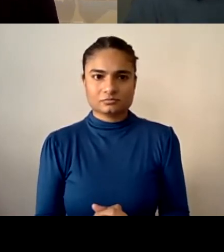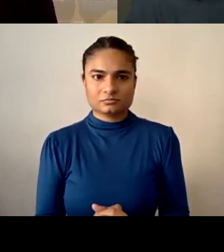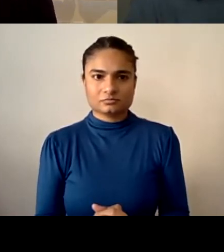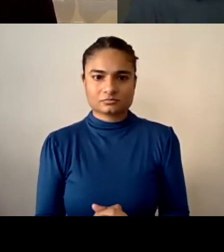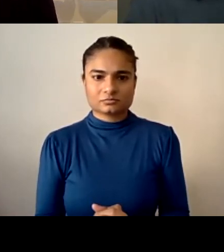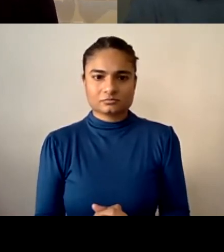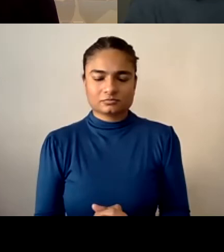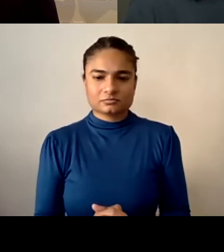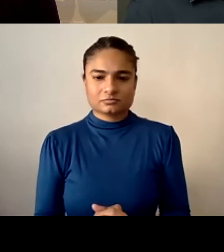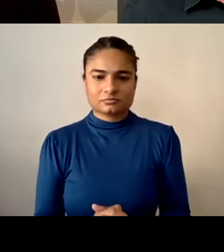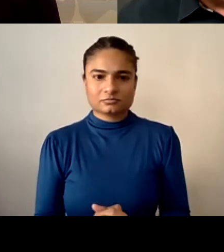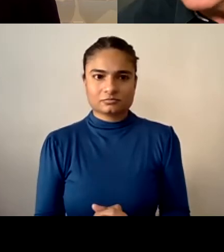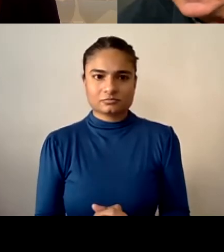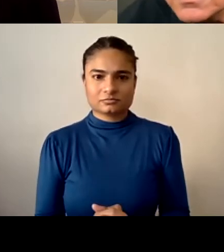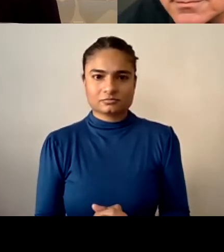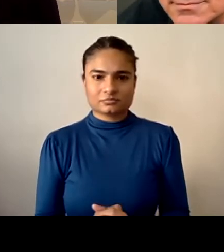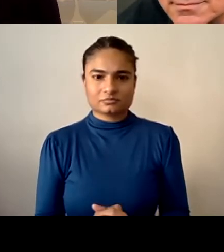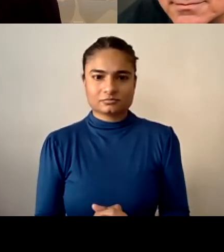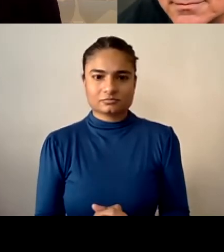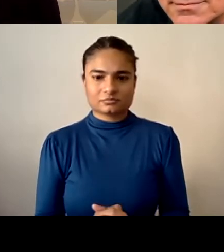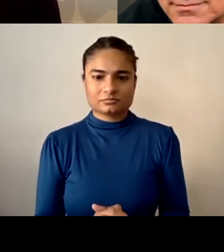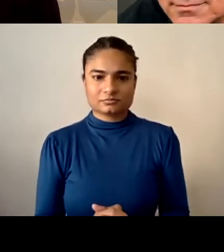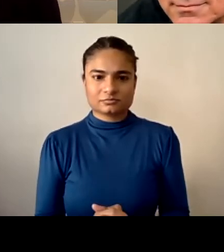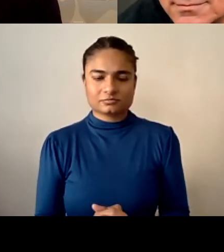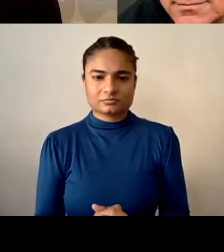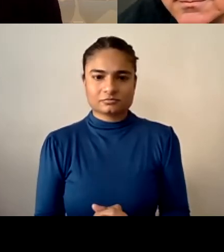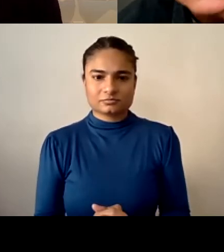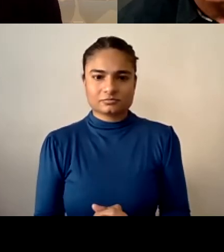and necessary hours of interpreting. How will we deal with this?